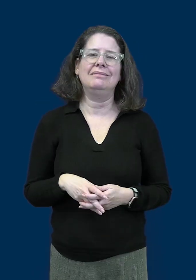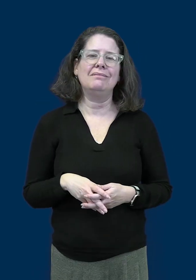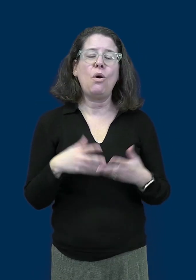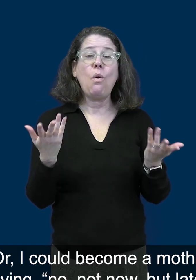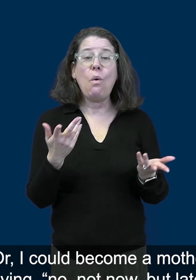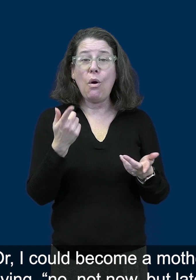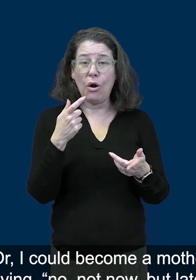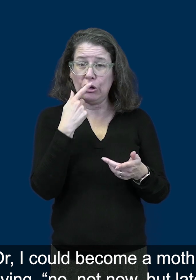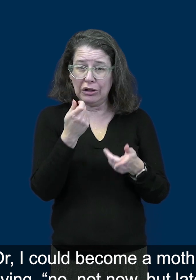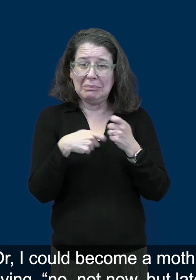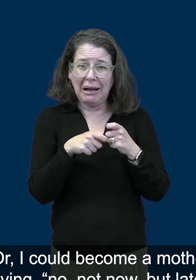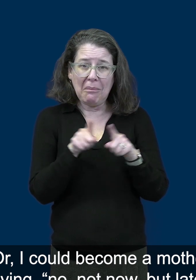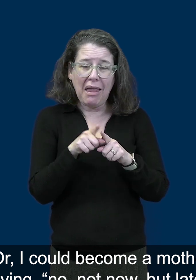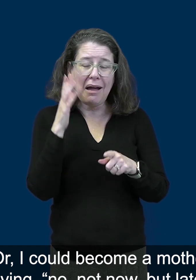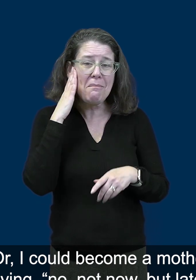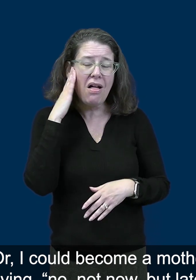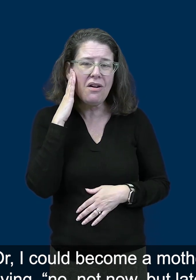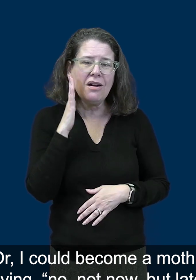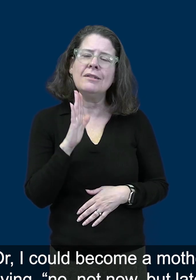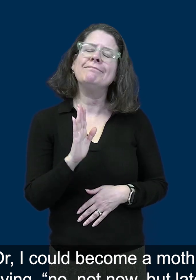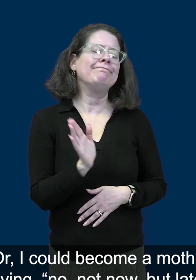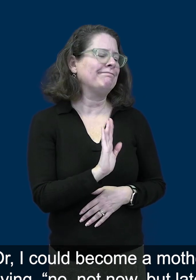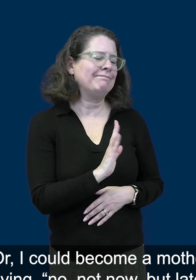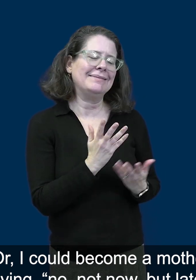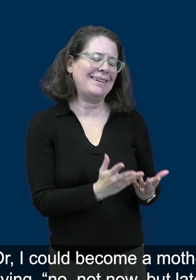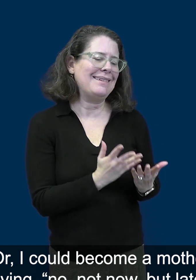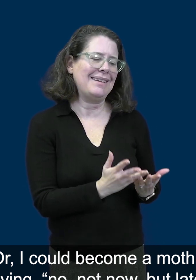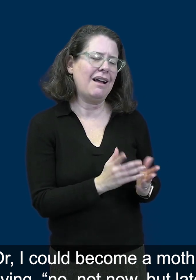Or I could become a mother saying, no, not now, but later.